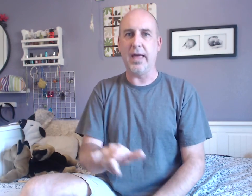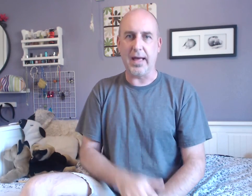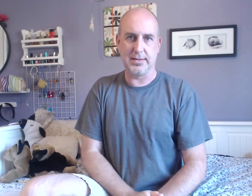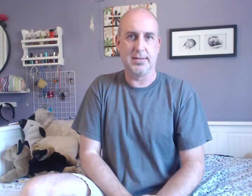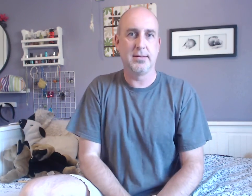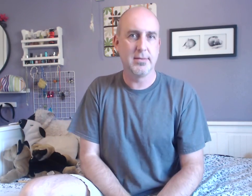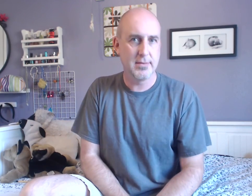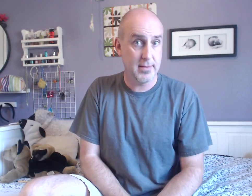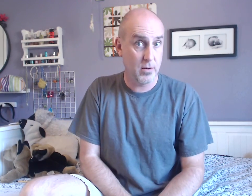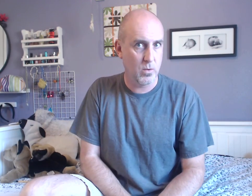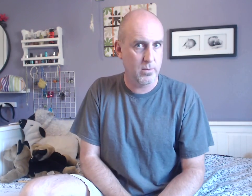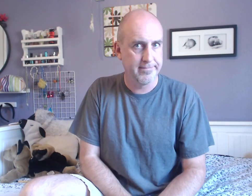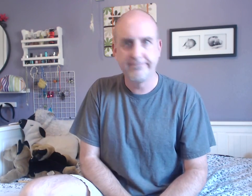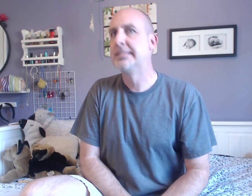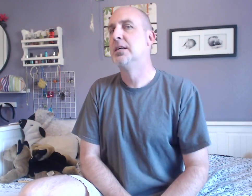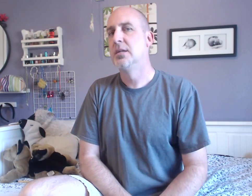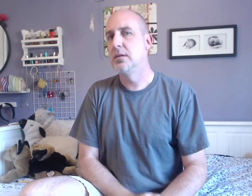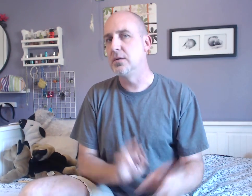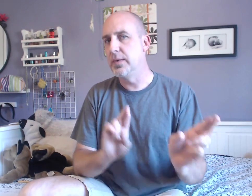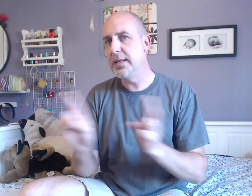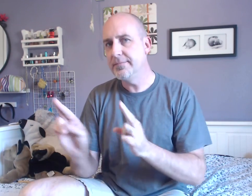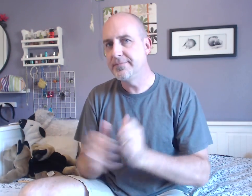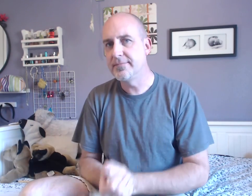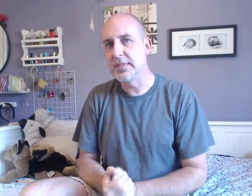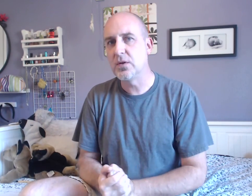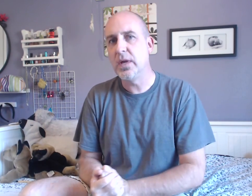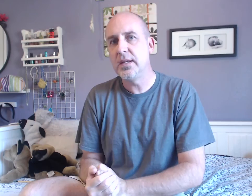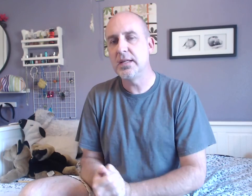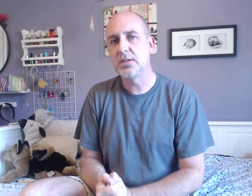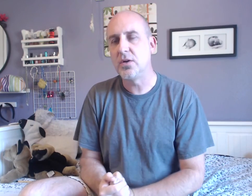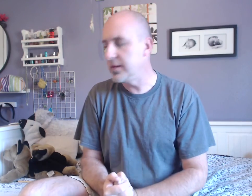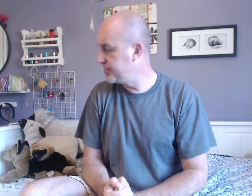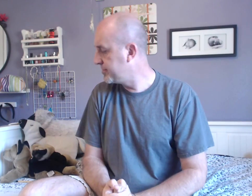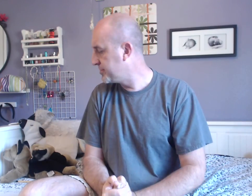that. So, are you ready? Let's go ahead and get started.